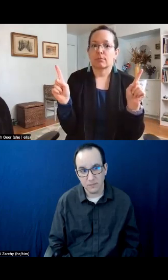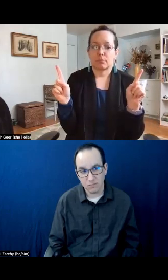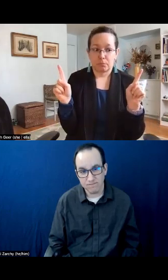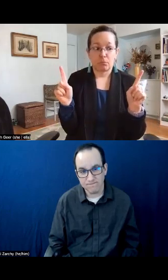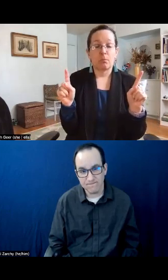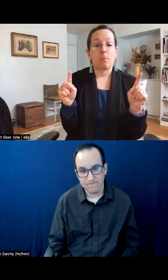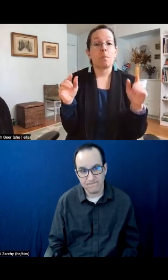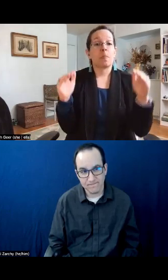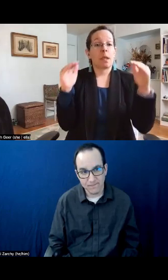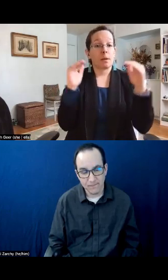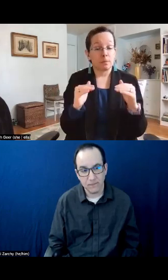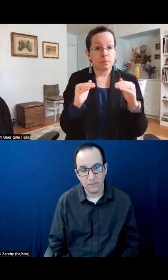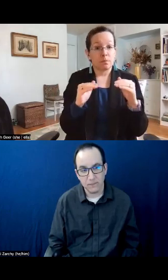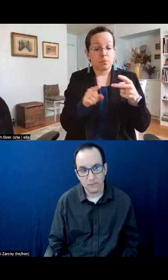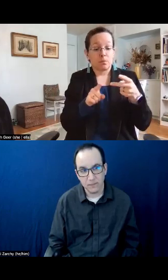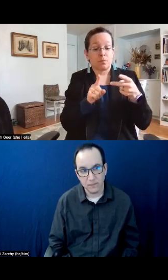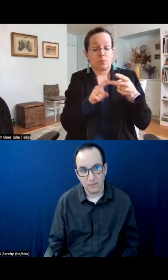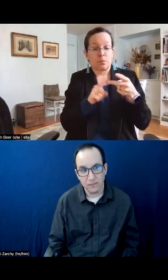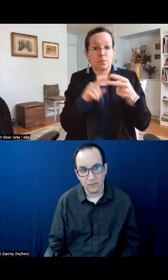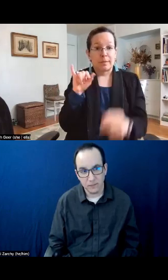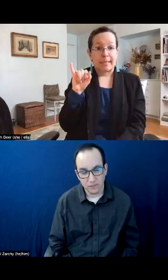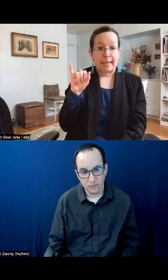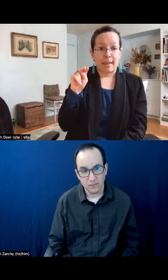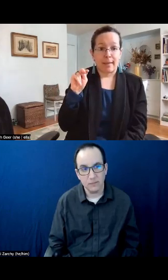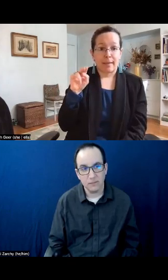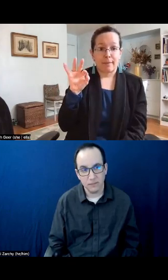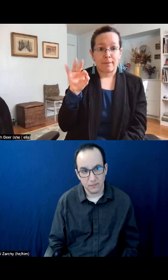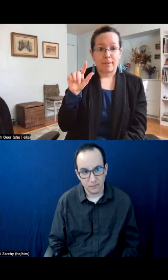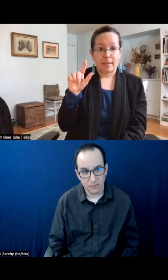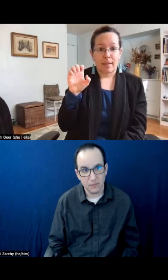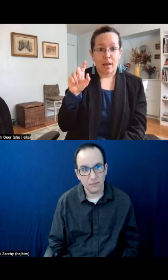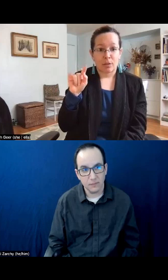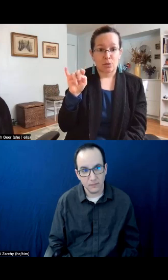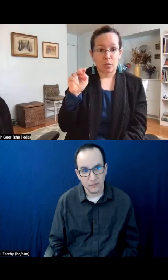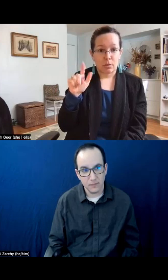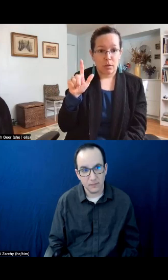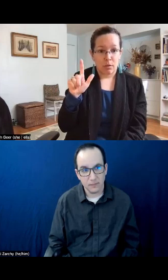we pull from it and create something new with our dominant dynamic hand.